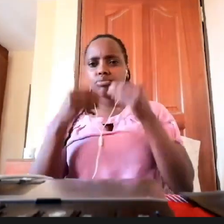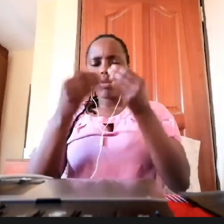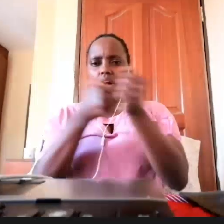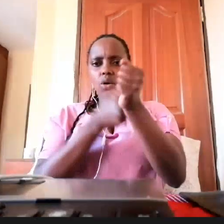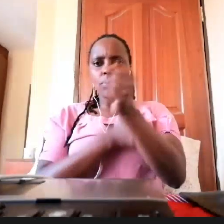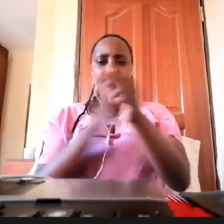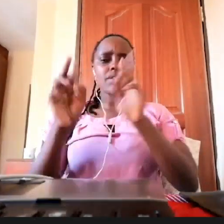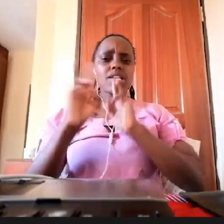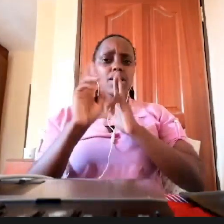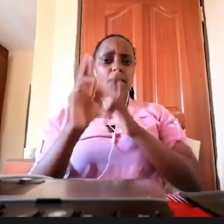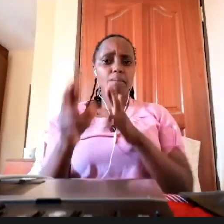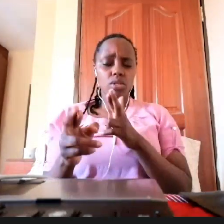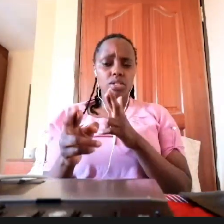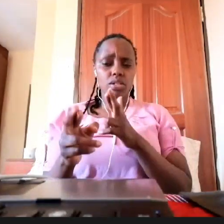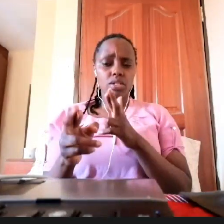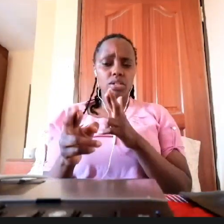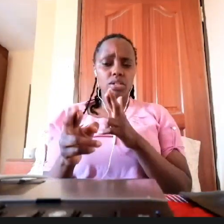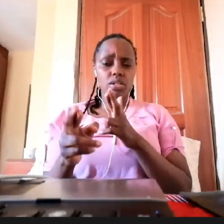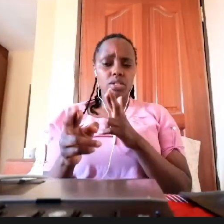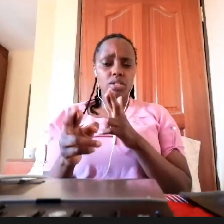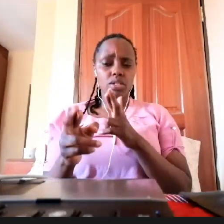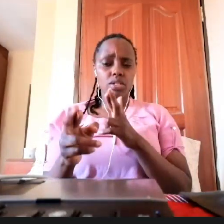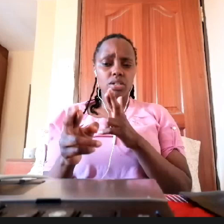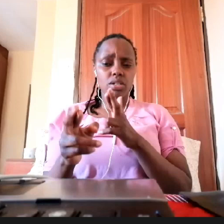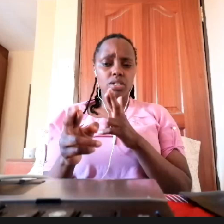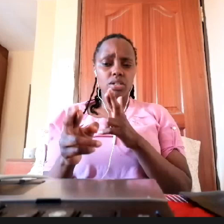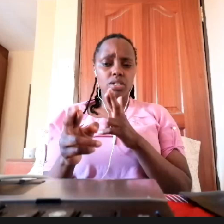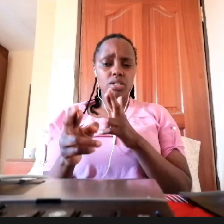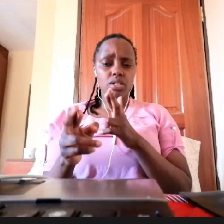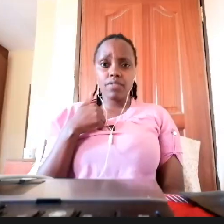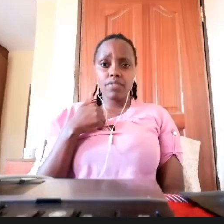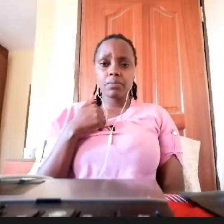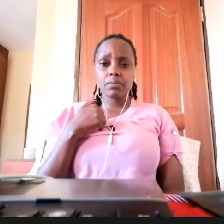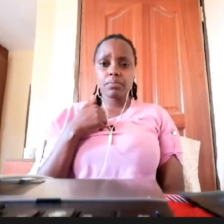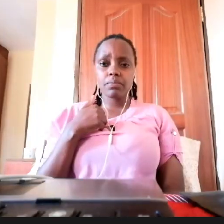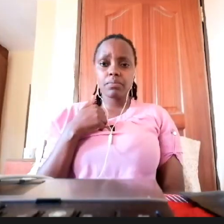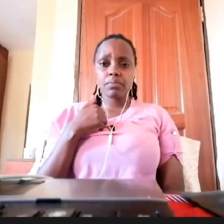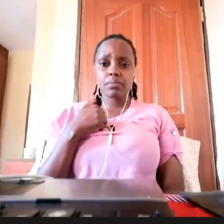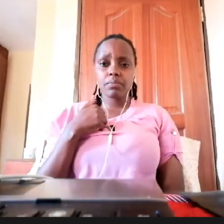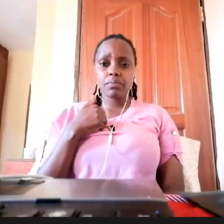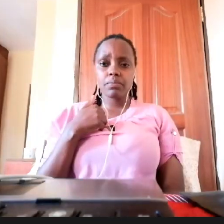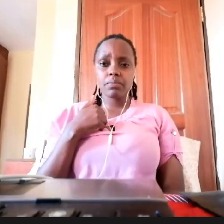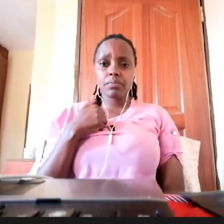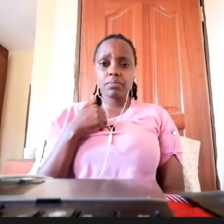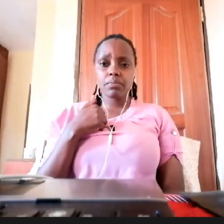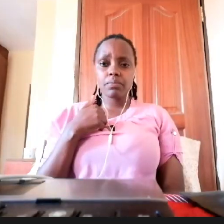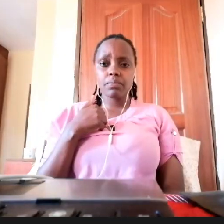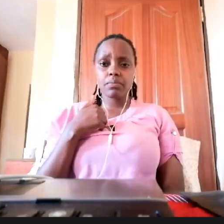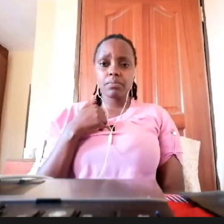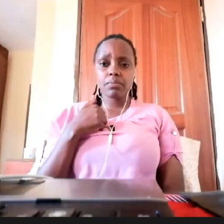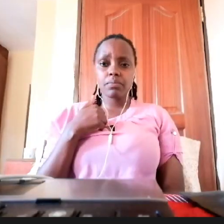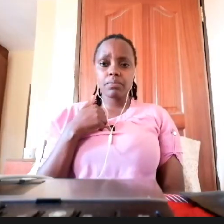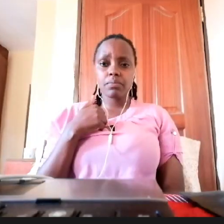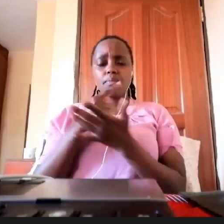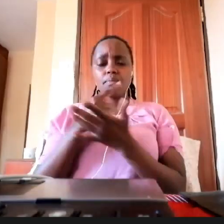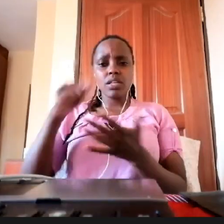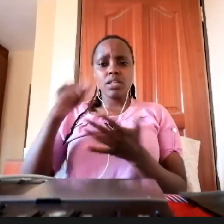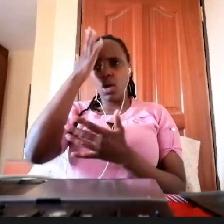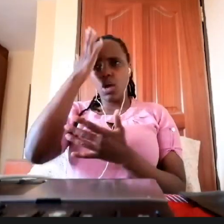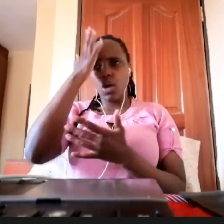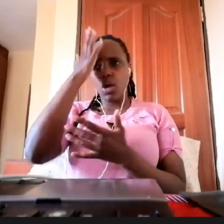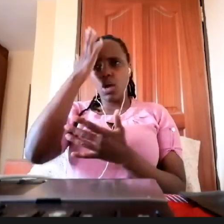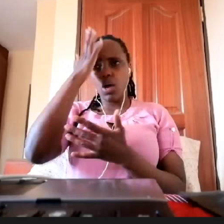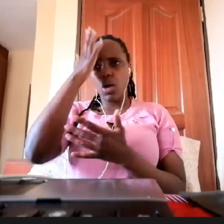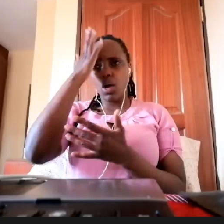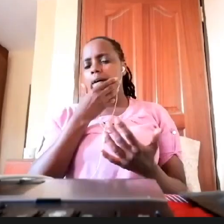report. So the biggest decision that we made here, and was pretty useful to us, because we had, I think, a